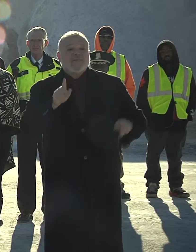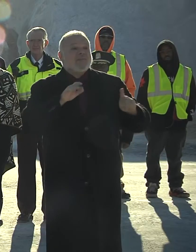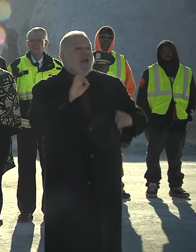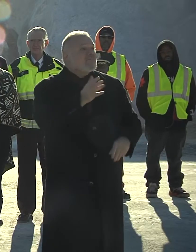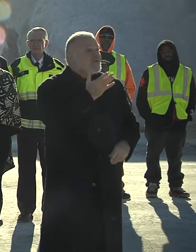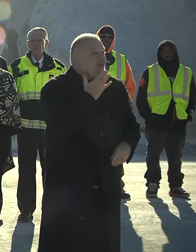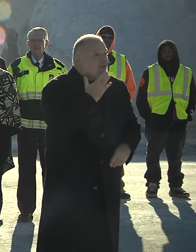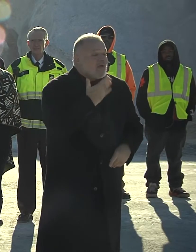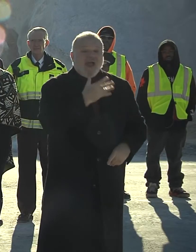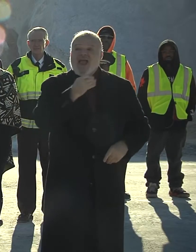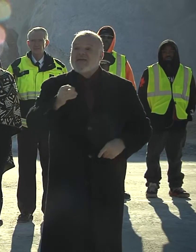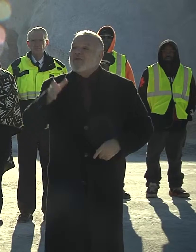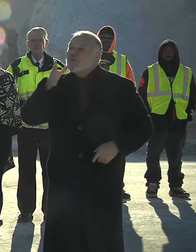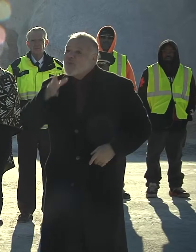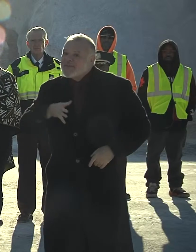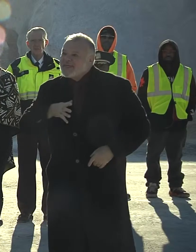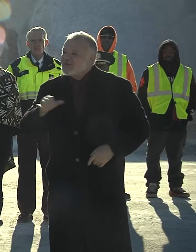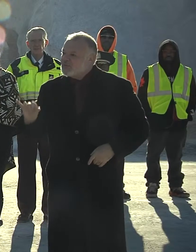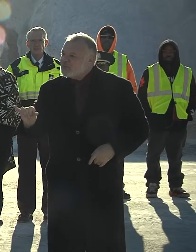thank you so much to